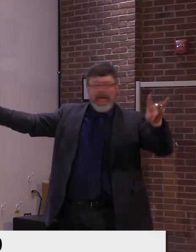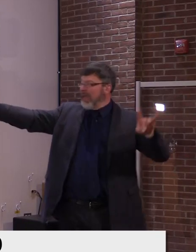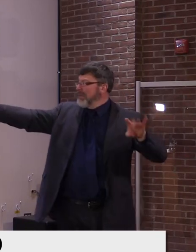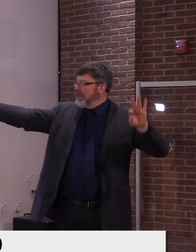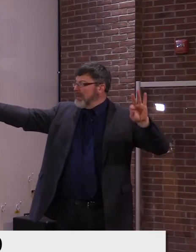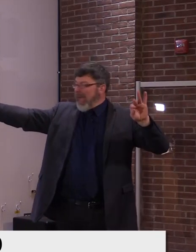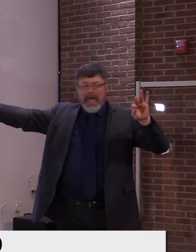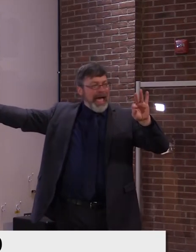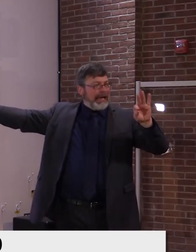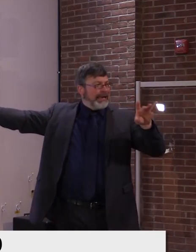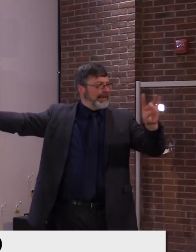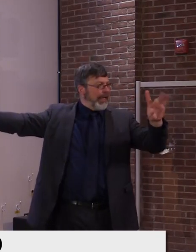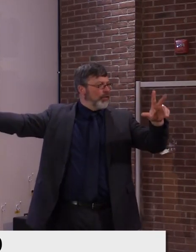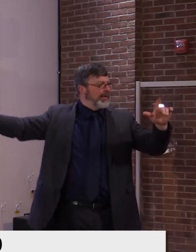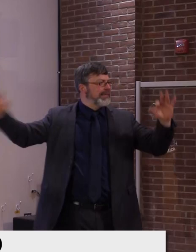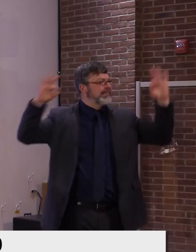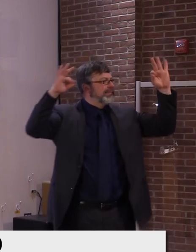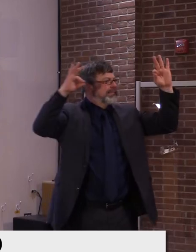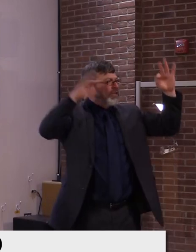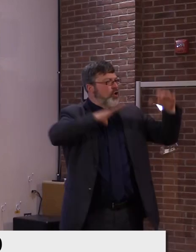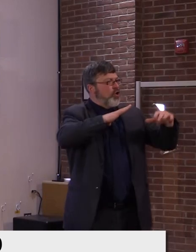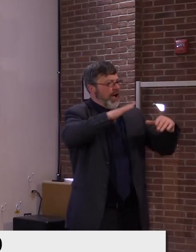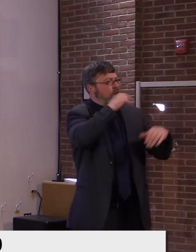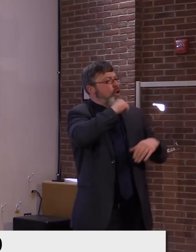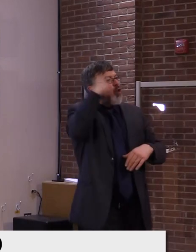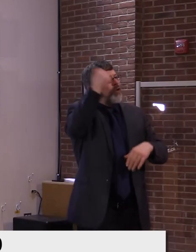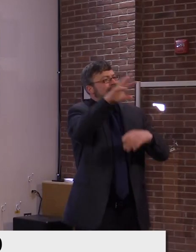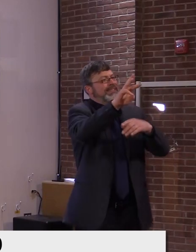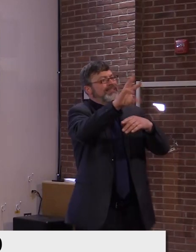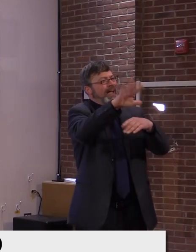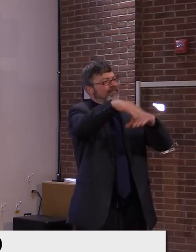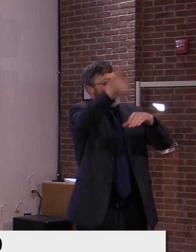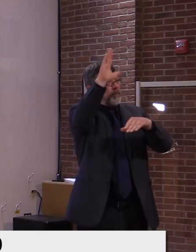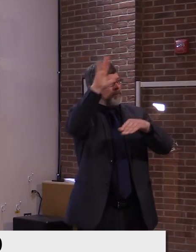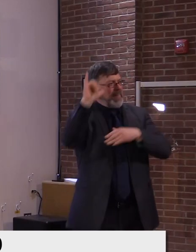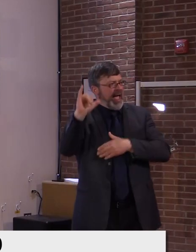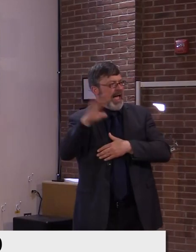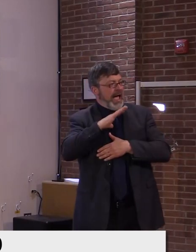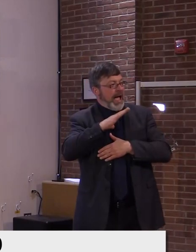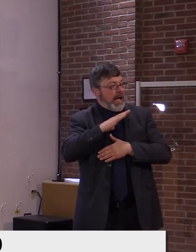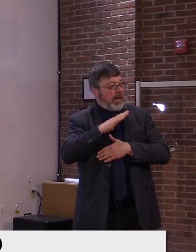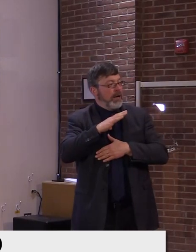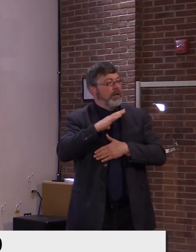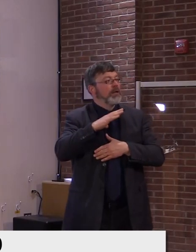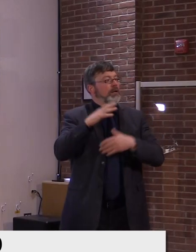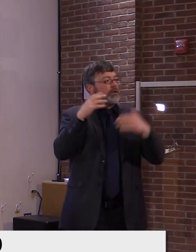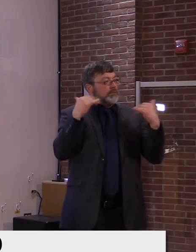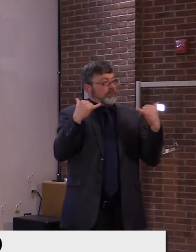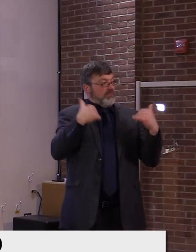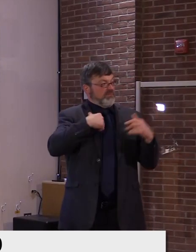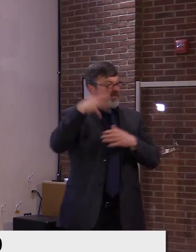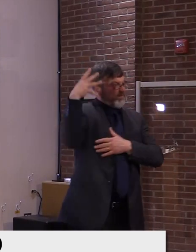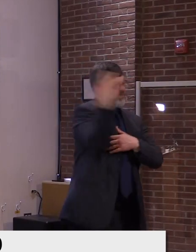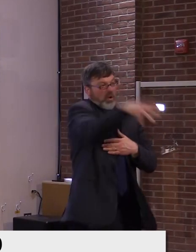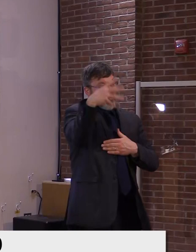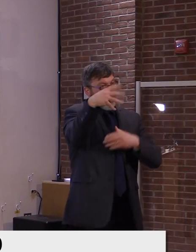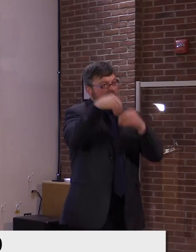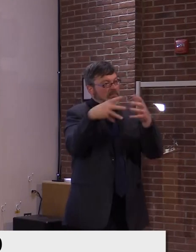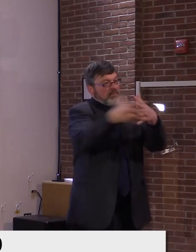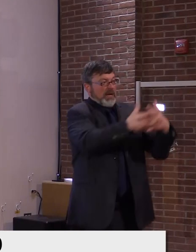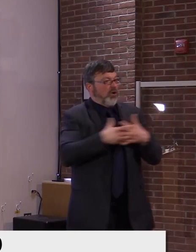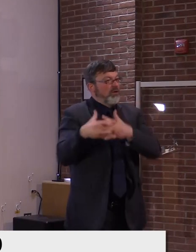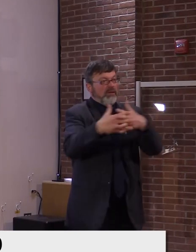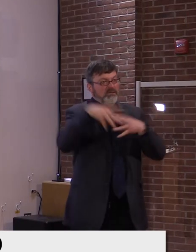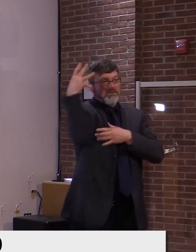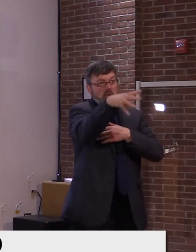our population that is fully vaccinated. And as we can see, the vaccine is continuing to make an impact on